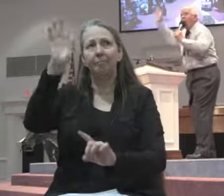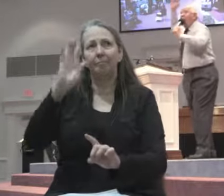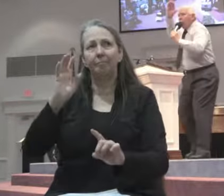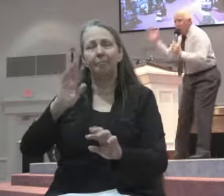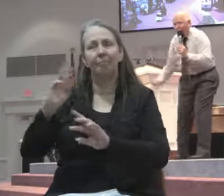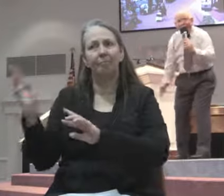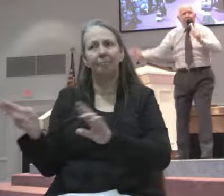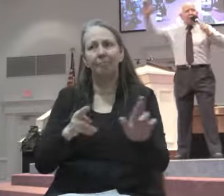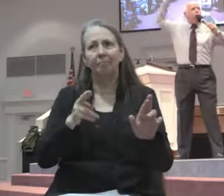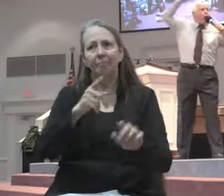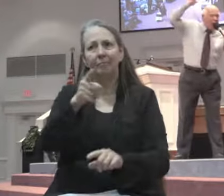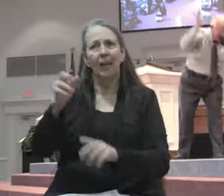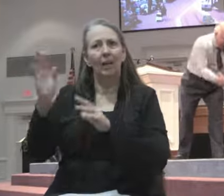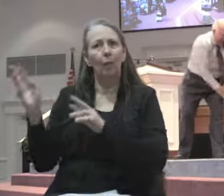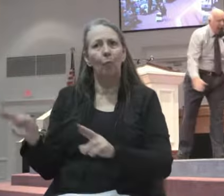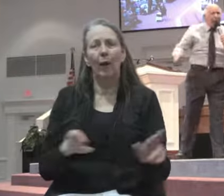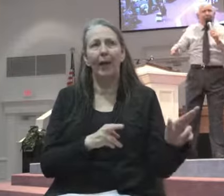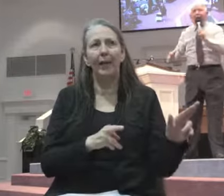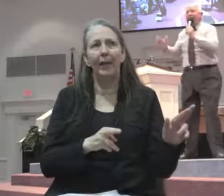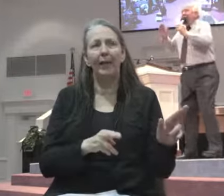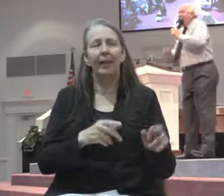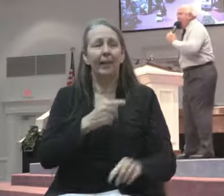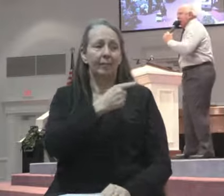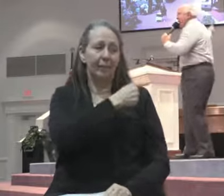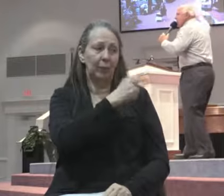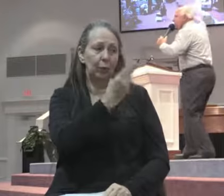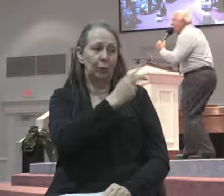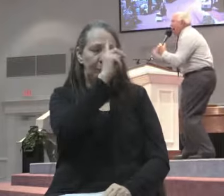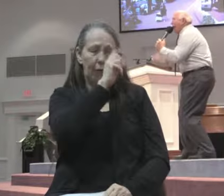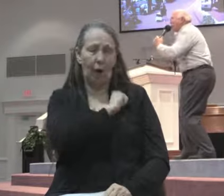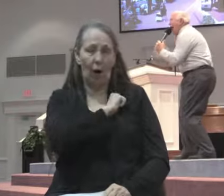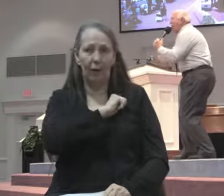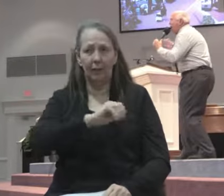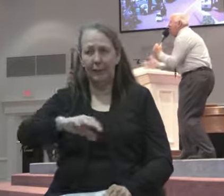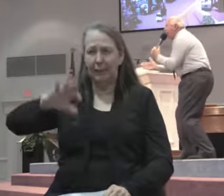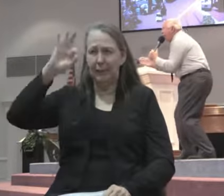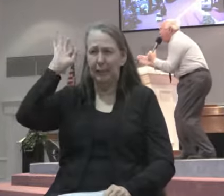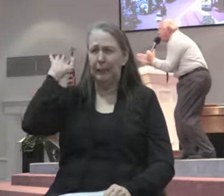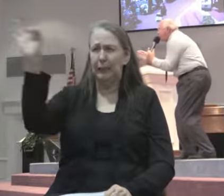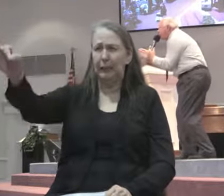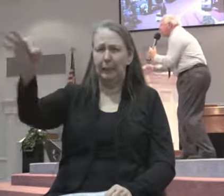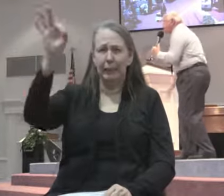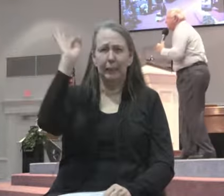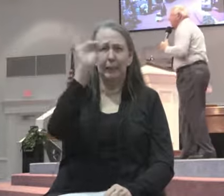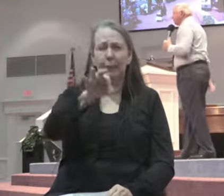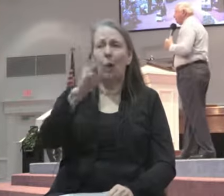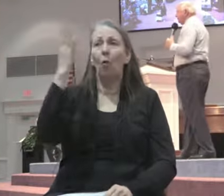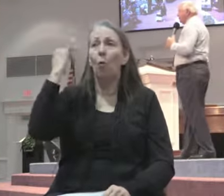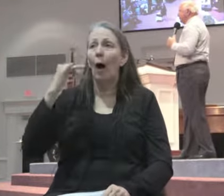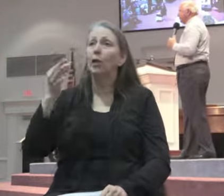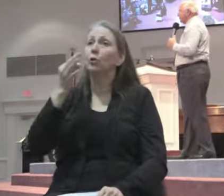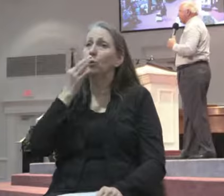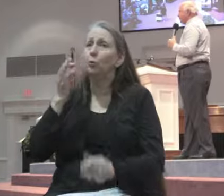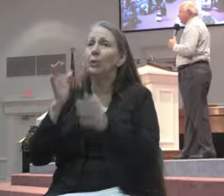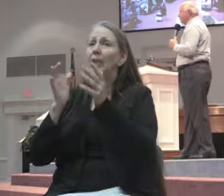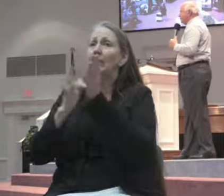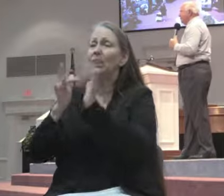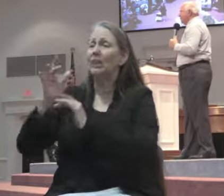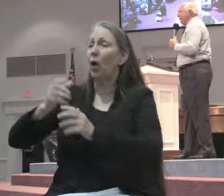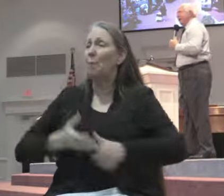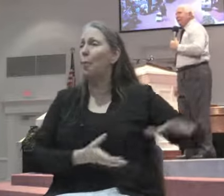getting you ready through the man of God. He's getting you ready for the harvest.